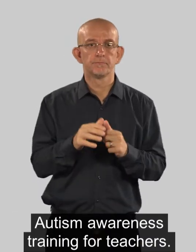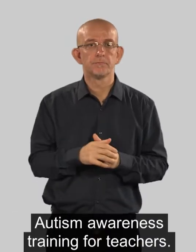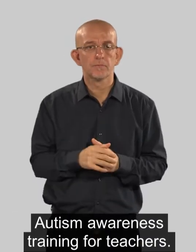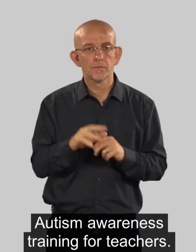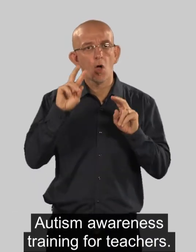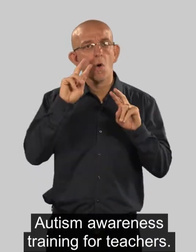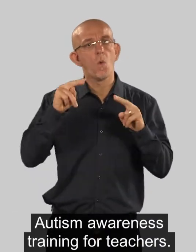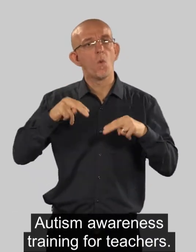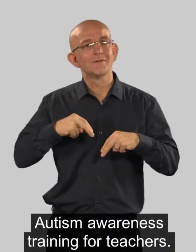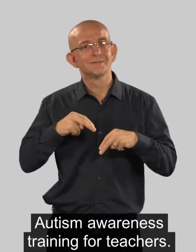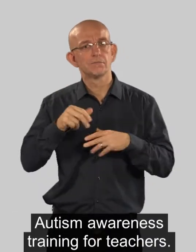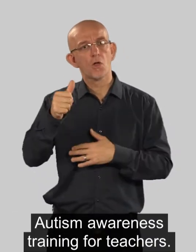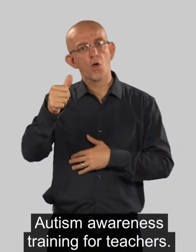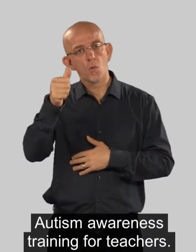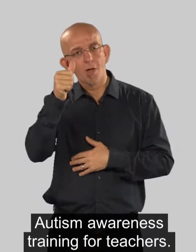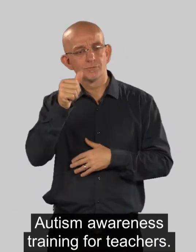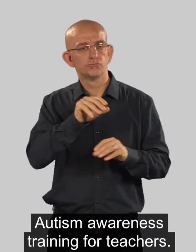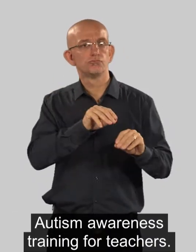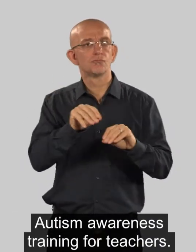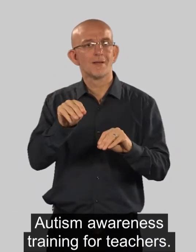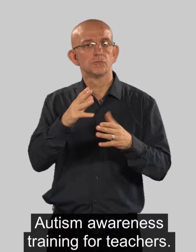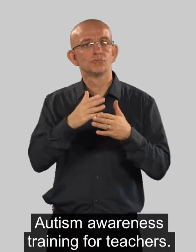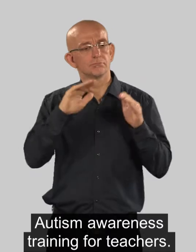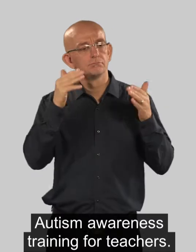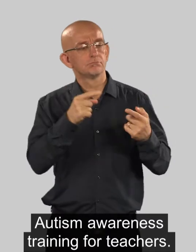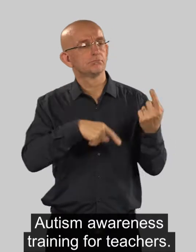autism awareness training for teachers,